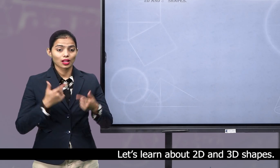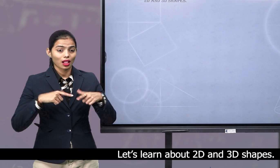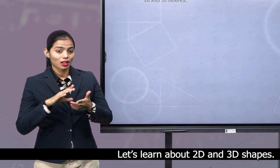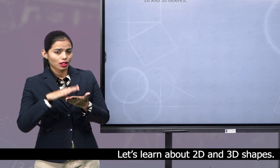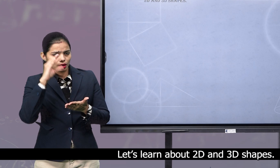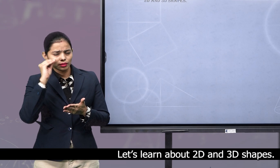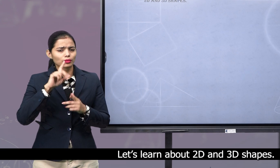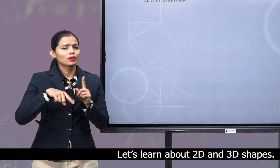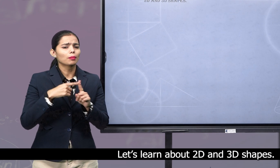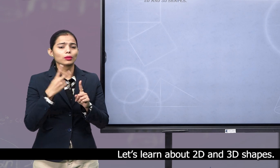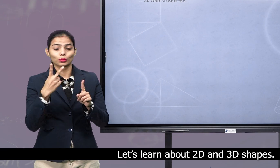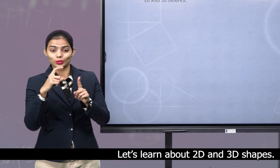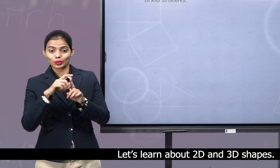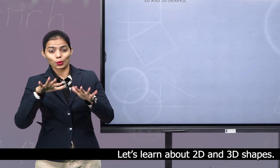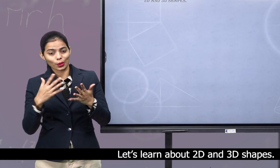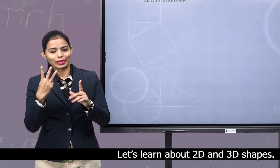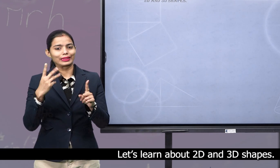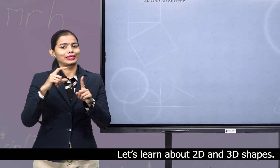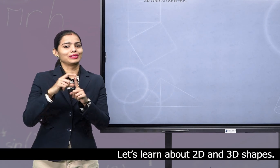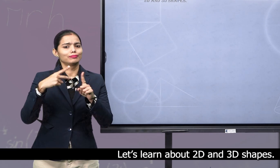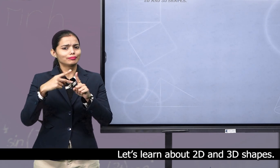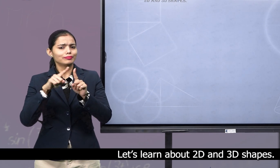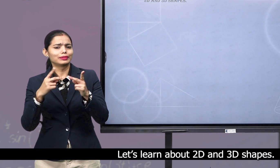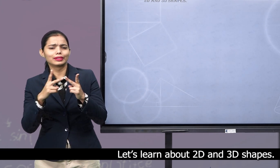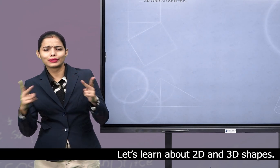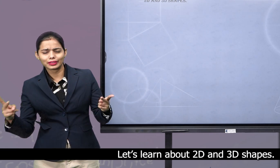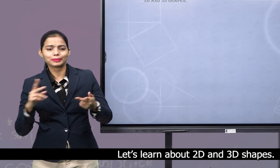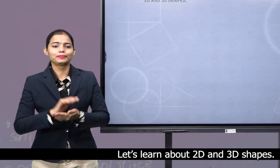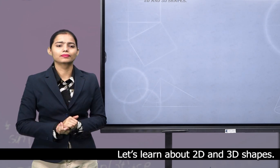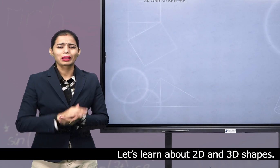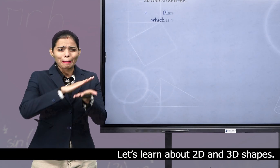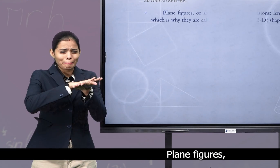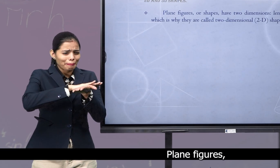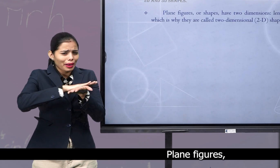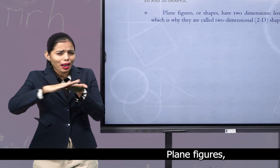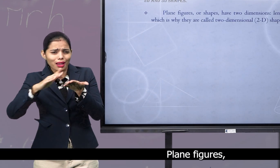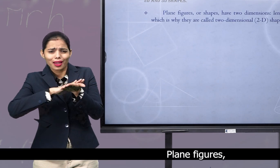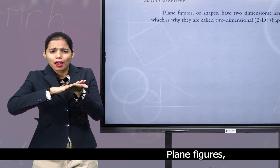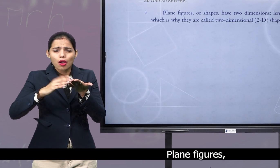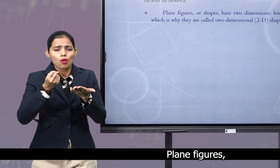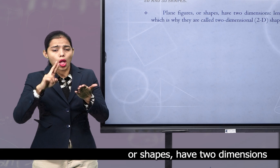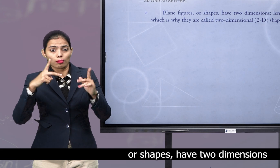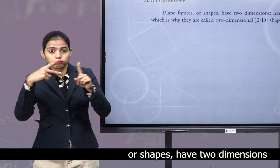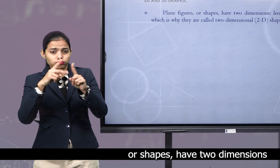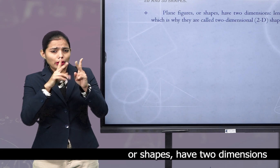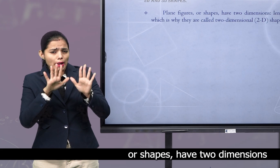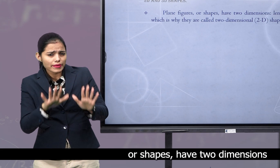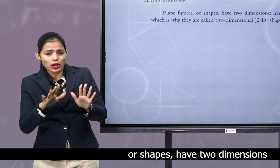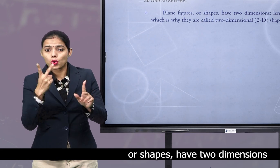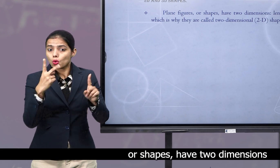Let's learn about 2D and 3D shapes. Plane figures or shapes have